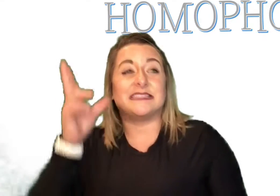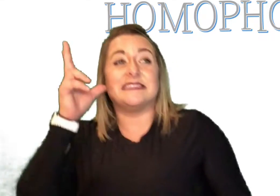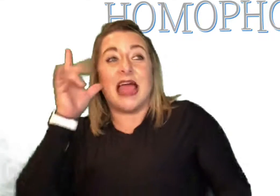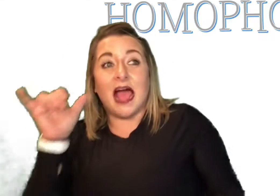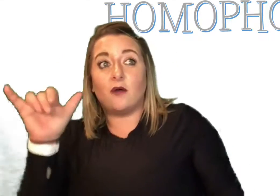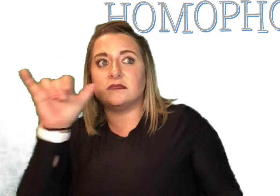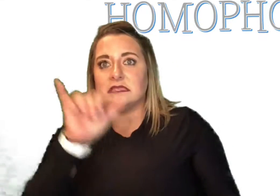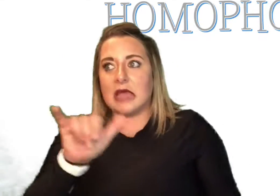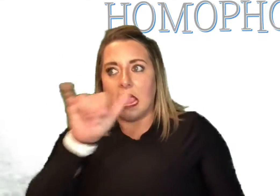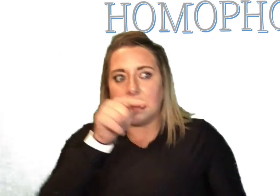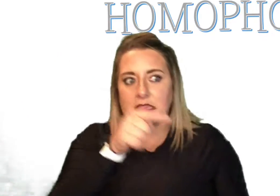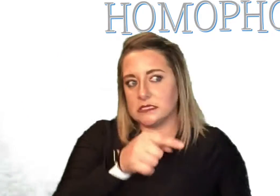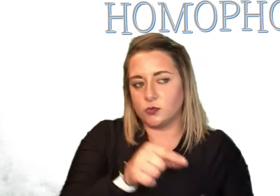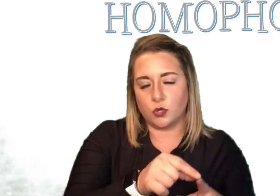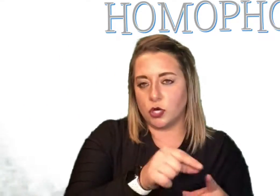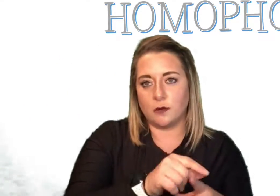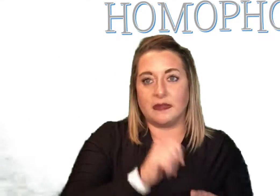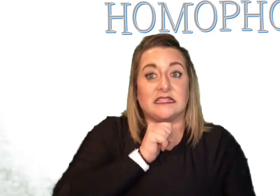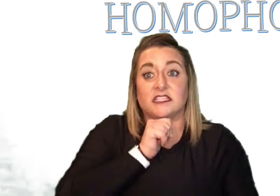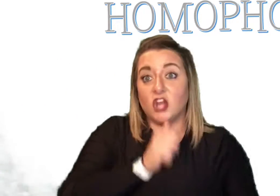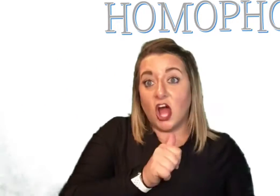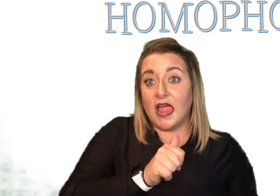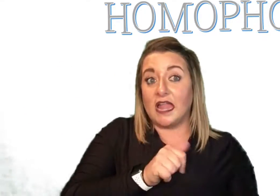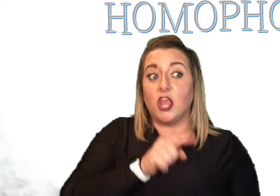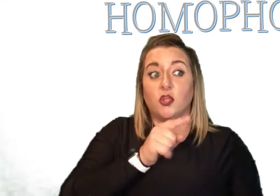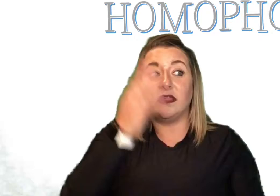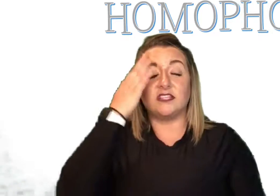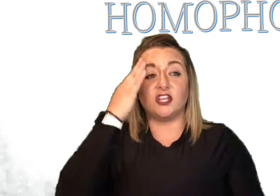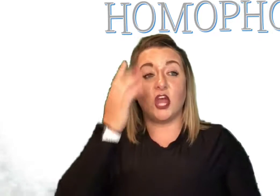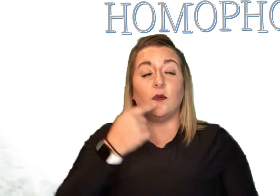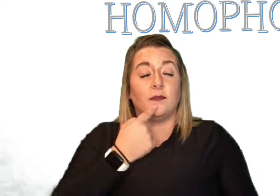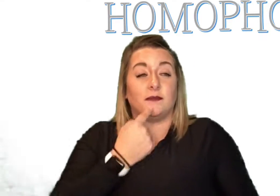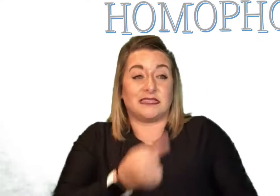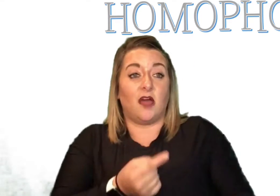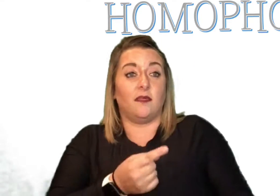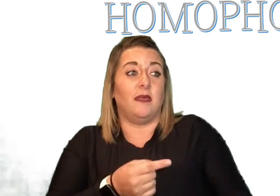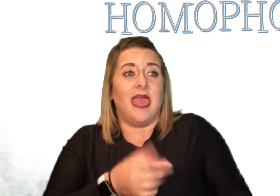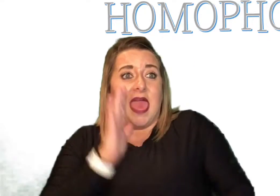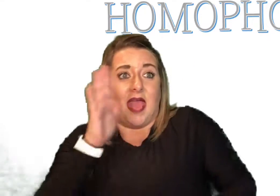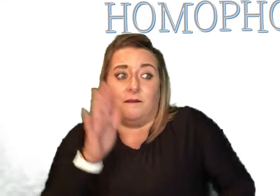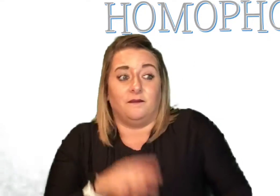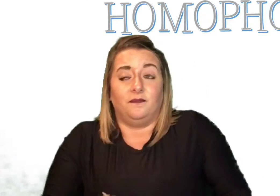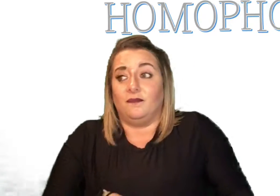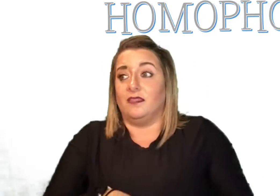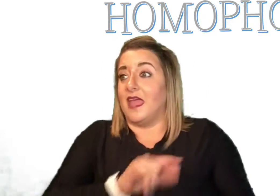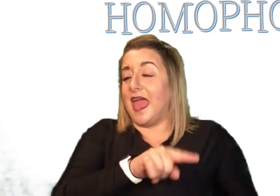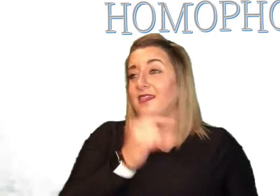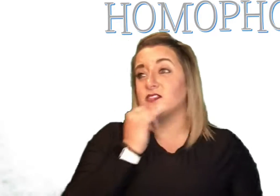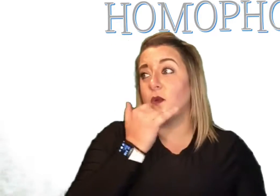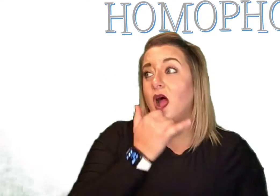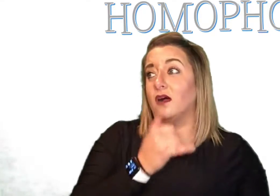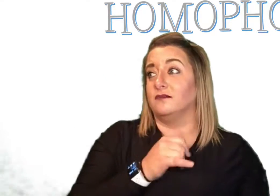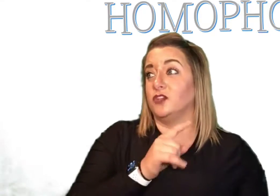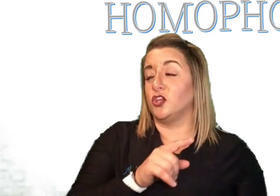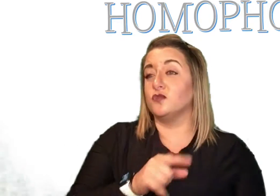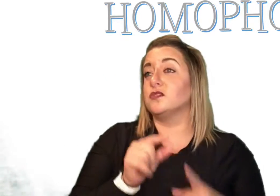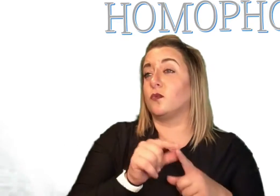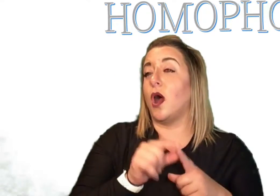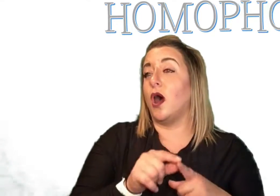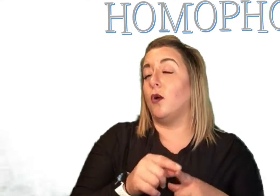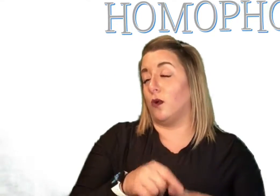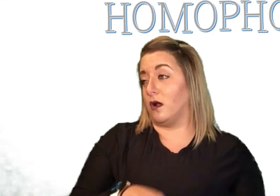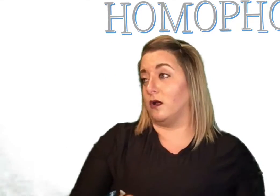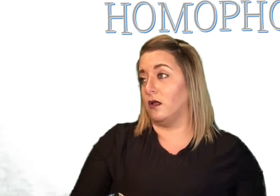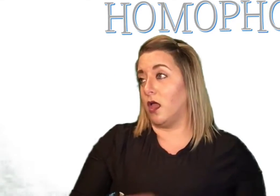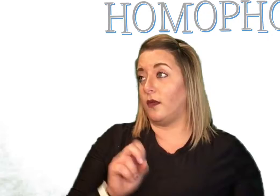that sounds like this word, but it's not, you need to know and to be able to tell them, hey, that's wrong. You used